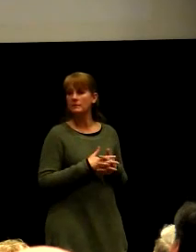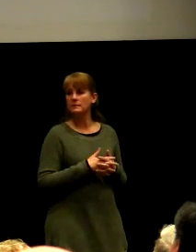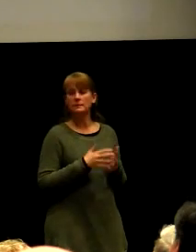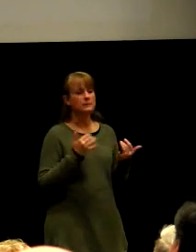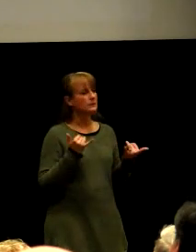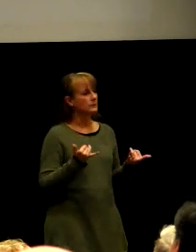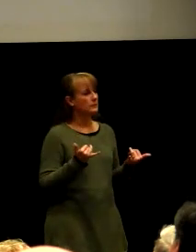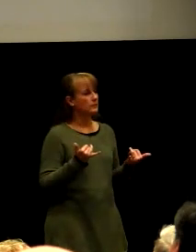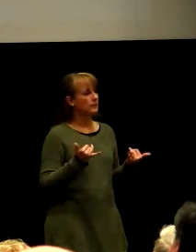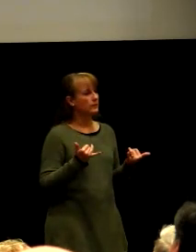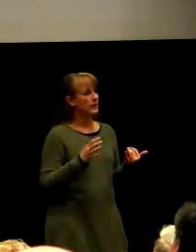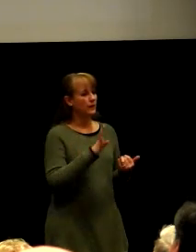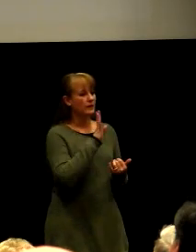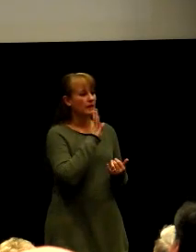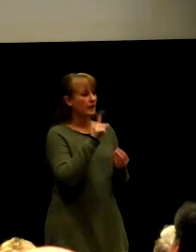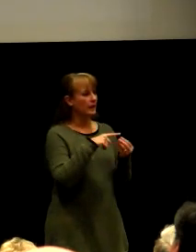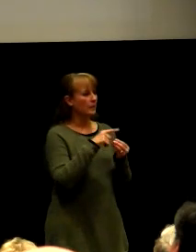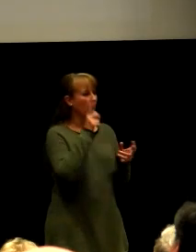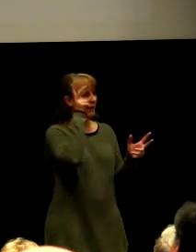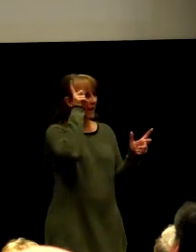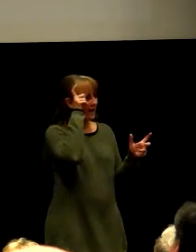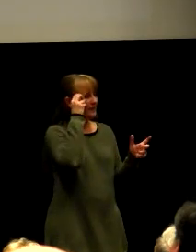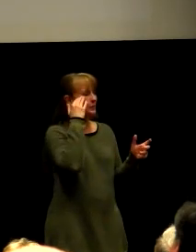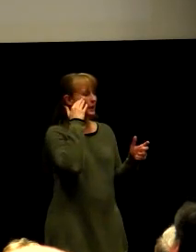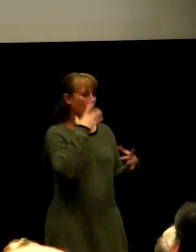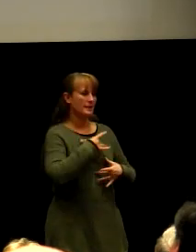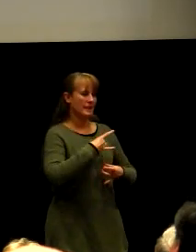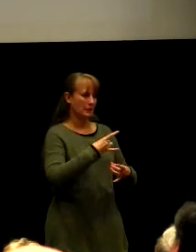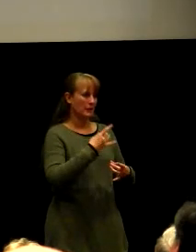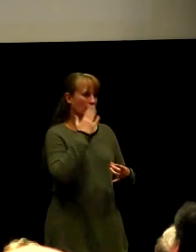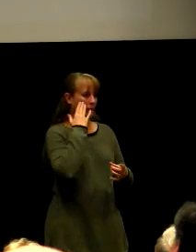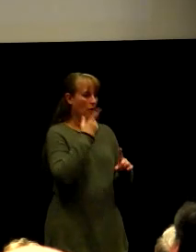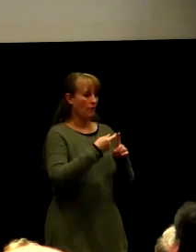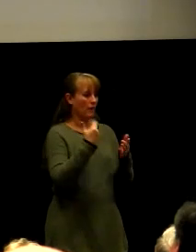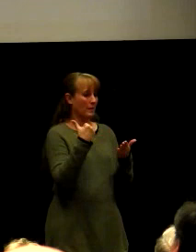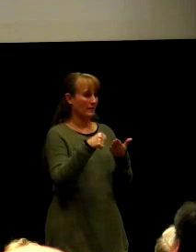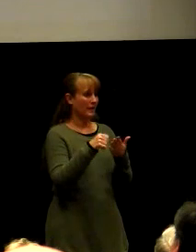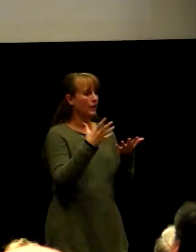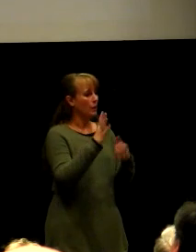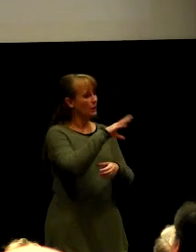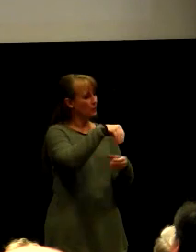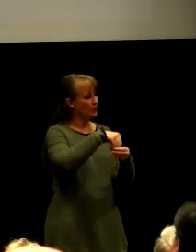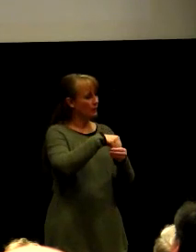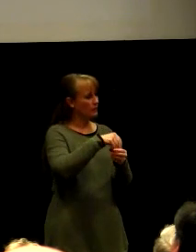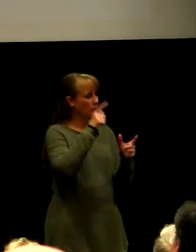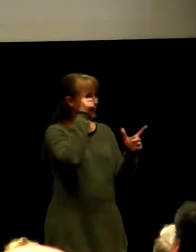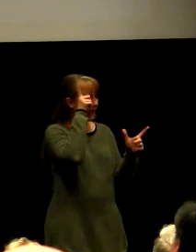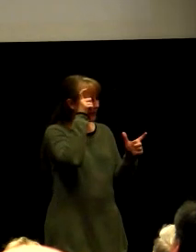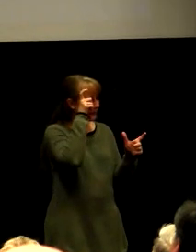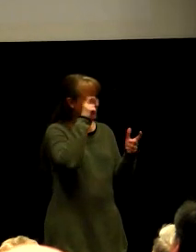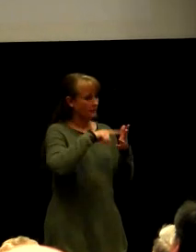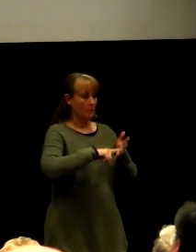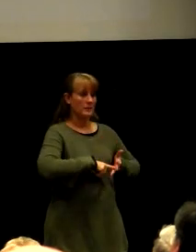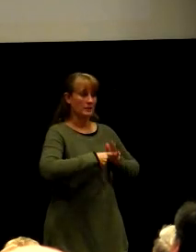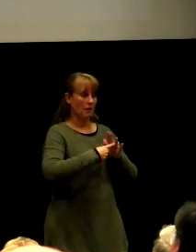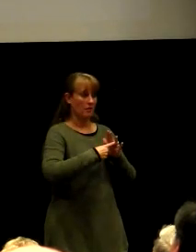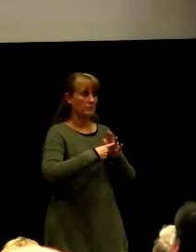The subject of aliens is interesting. We know from his letter that Kubrick wanted to include aliens in this film from the very